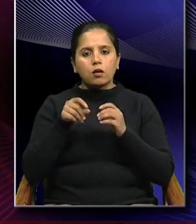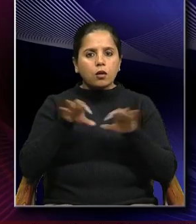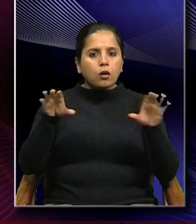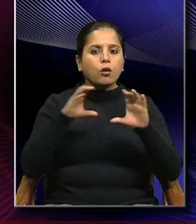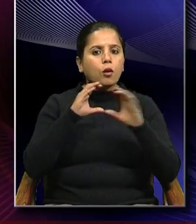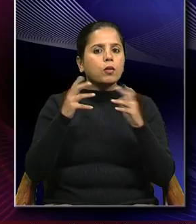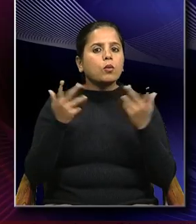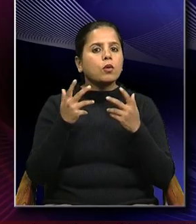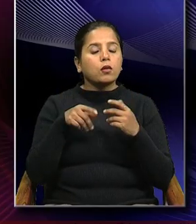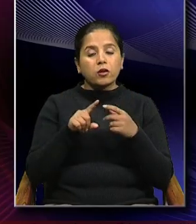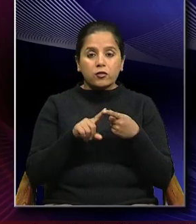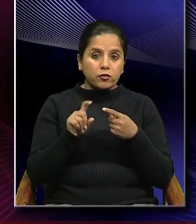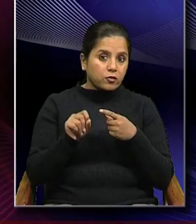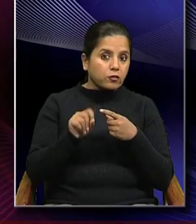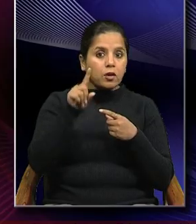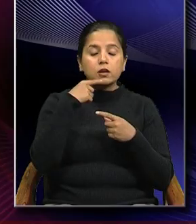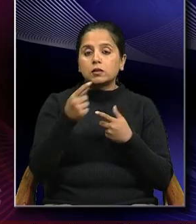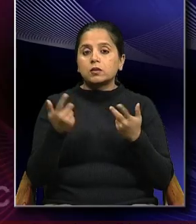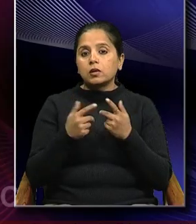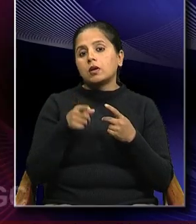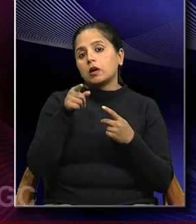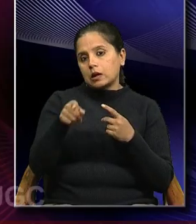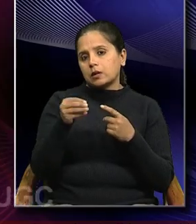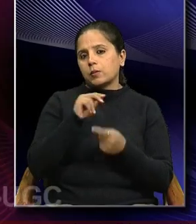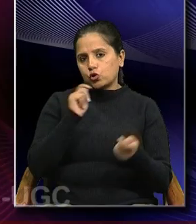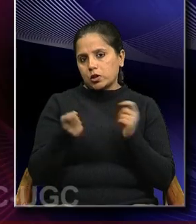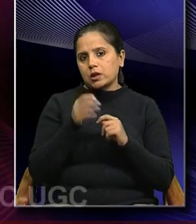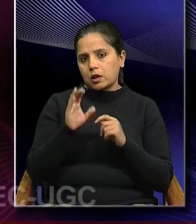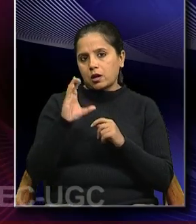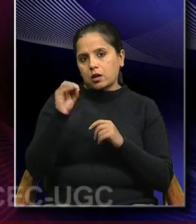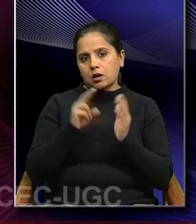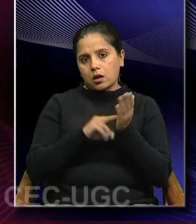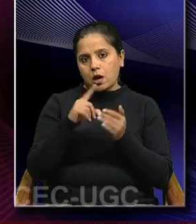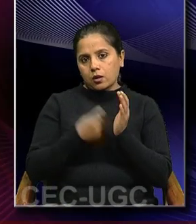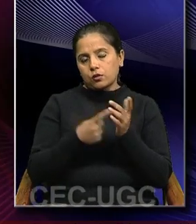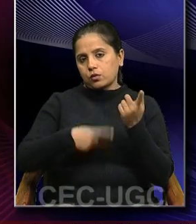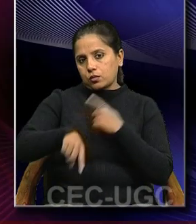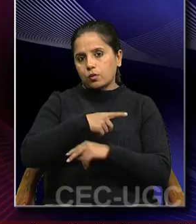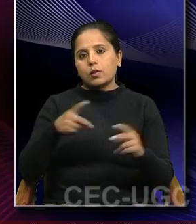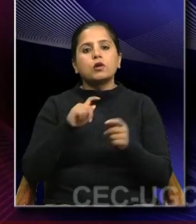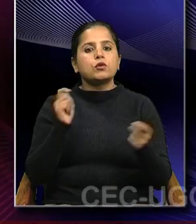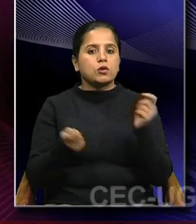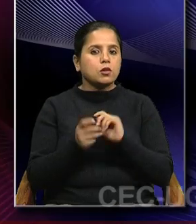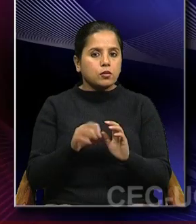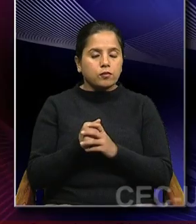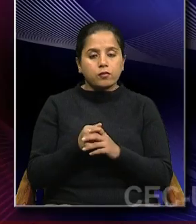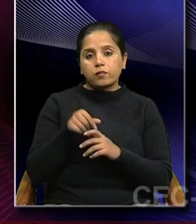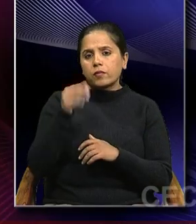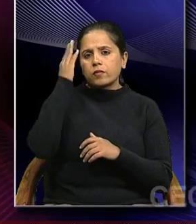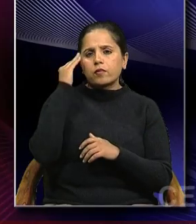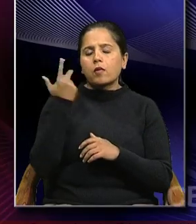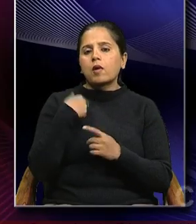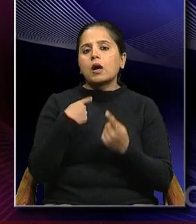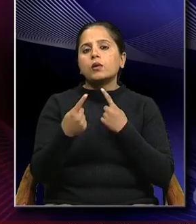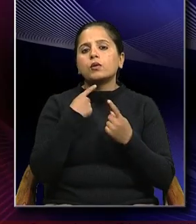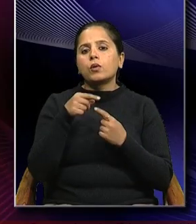So, first and the foremost thing is that there is a change in consumers, changing consumers. Now, why do we talk